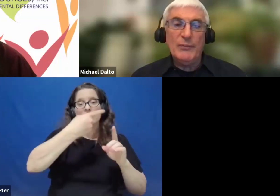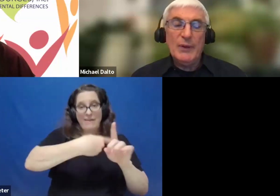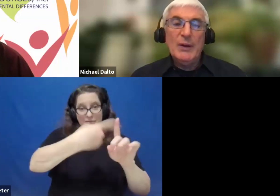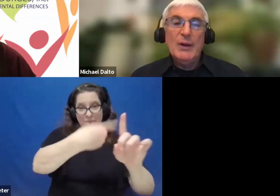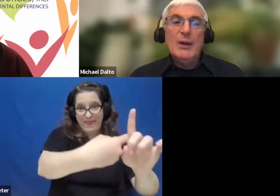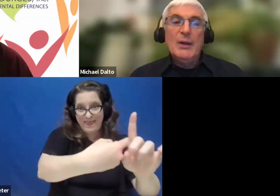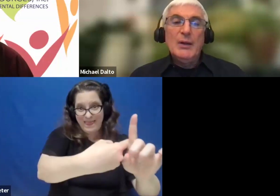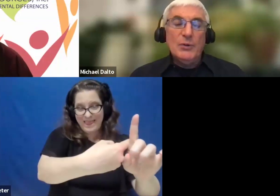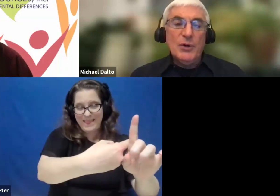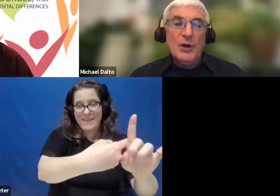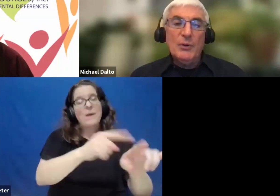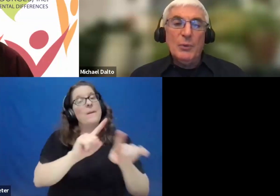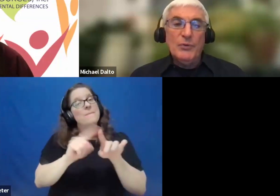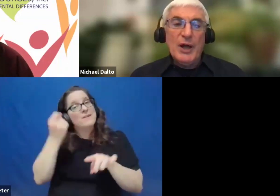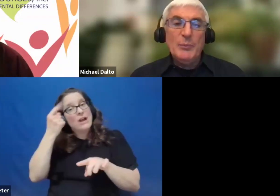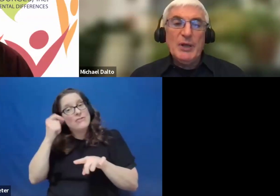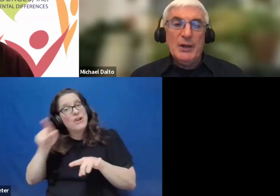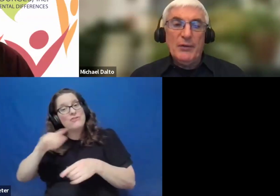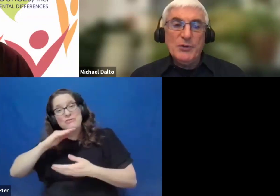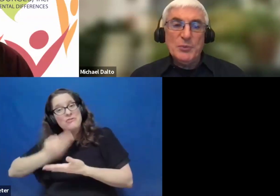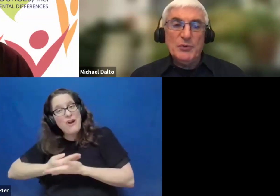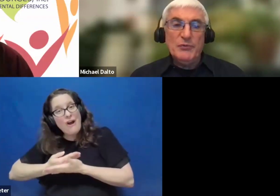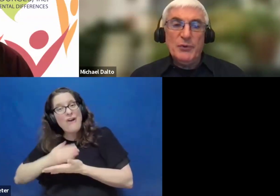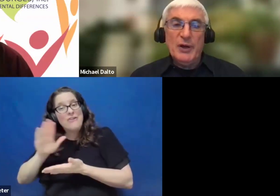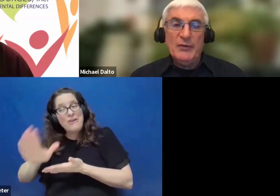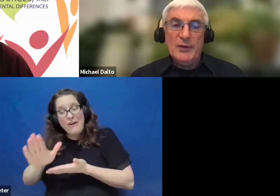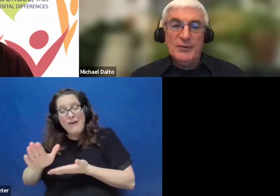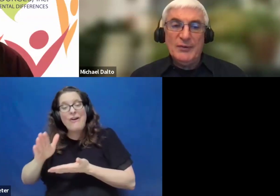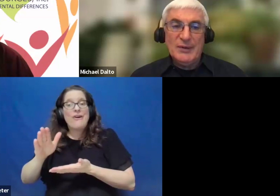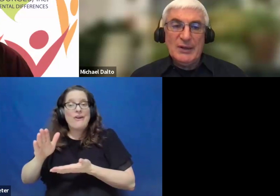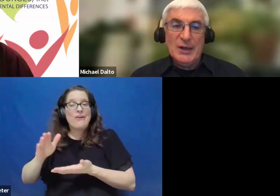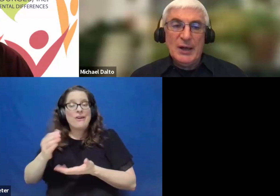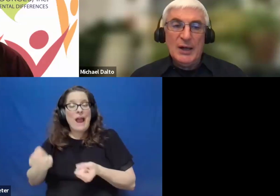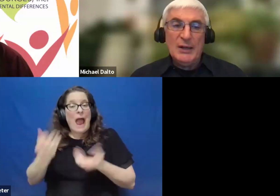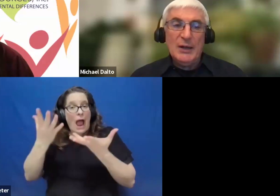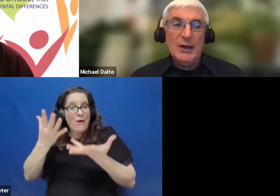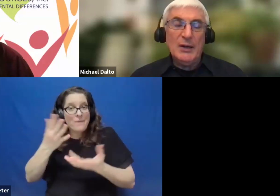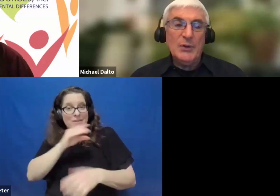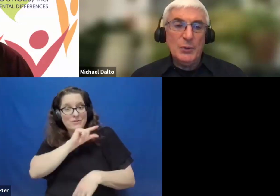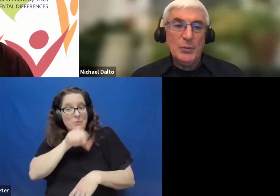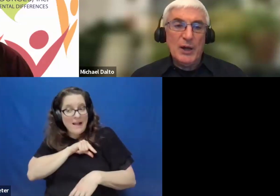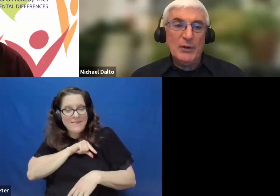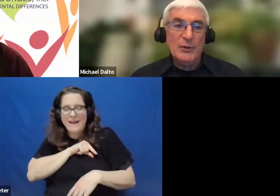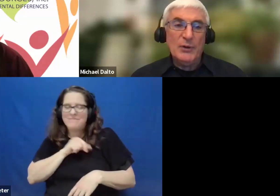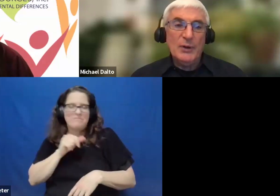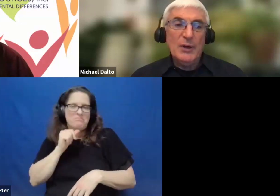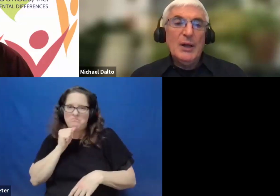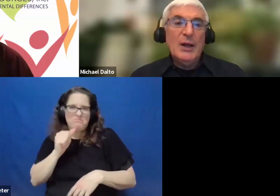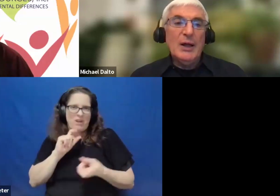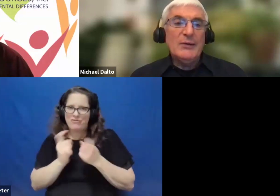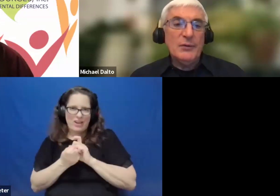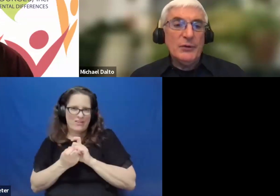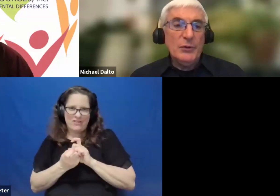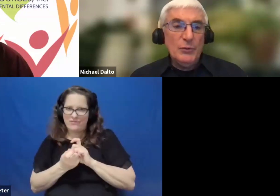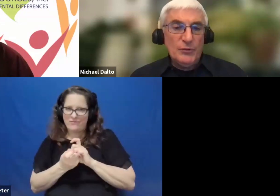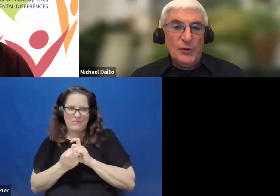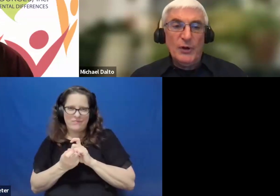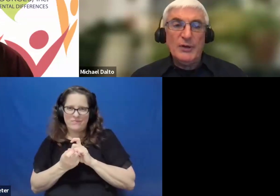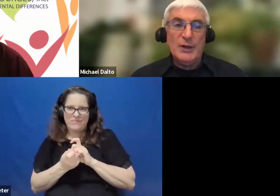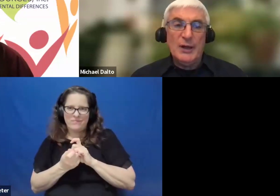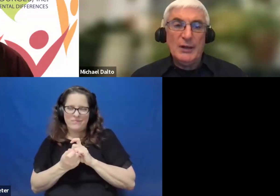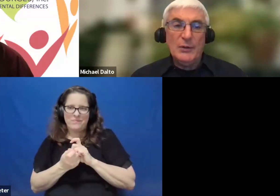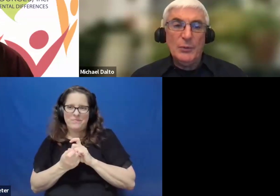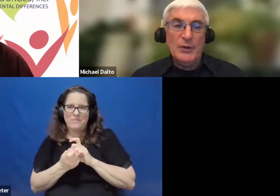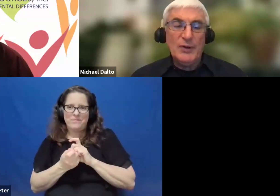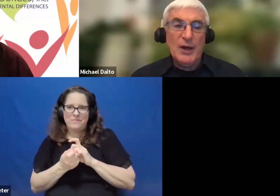retirement, your daughter will not be eligible for SSDI on your record until you